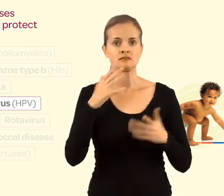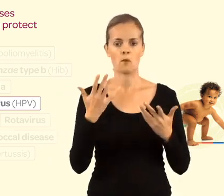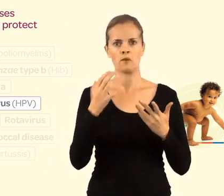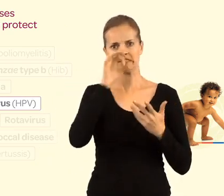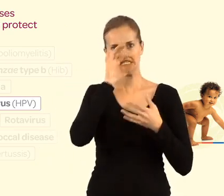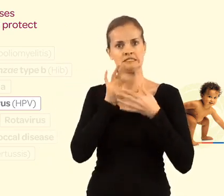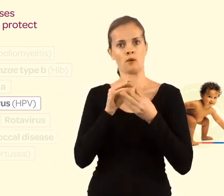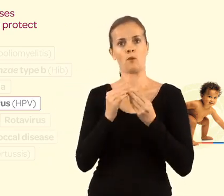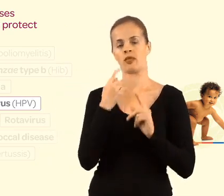warts.